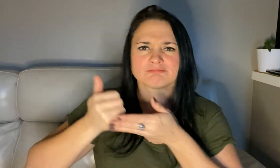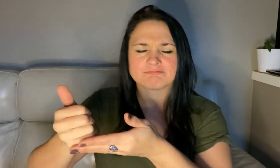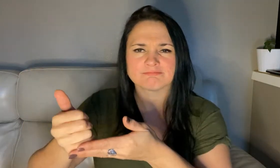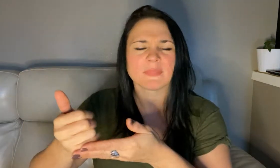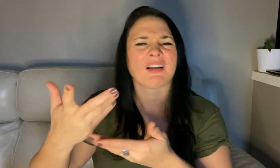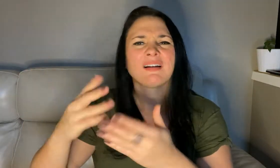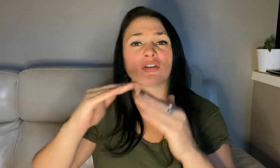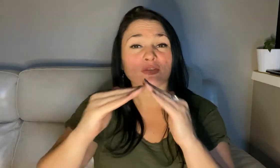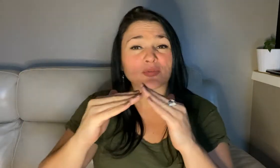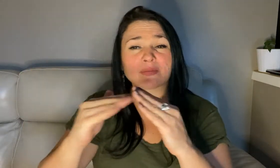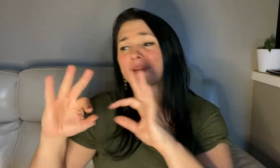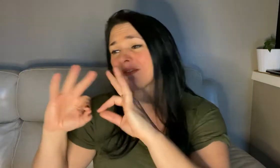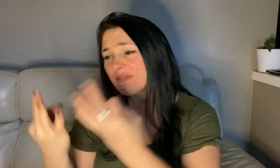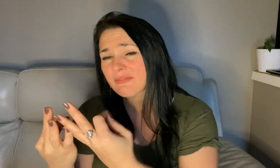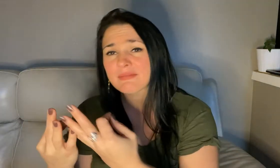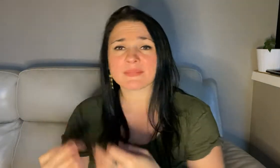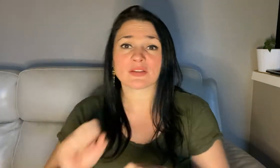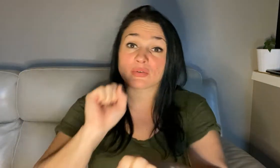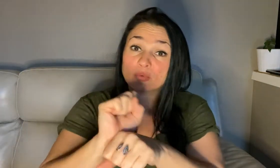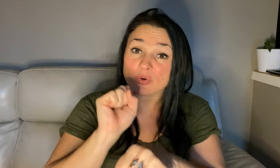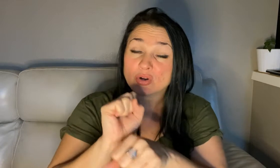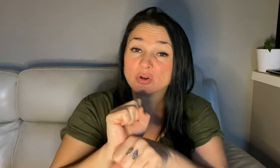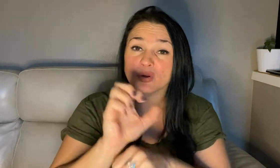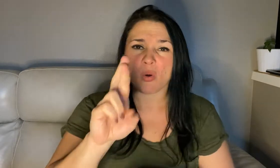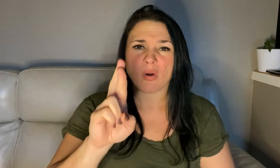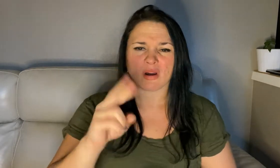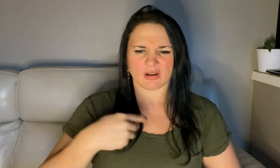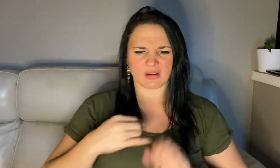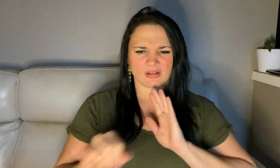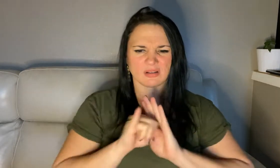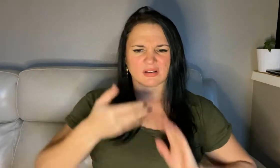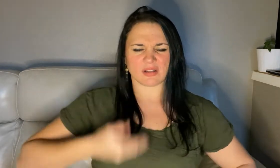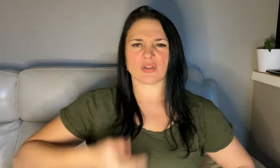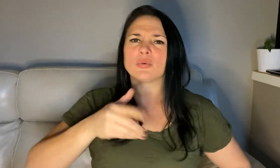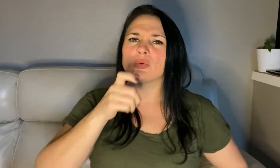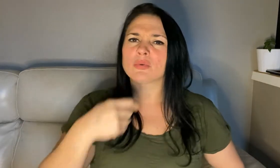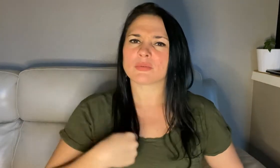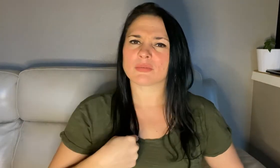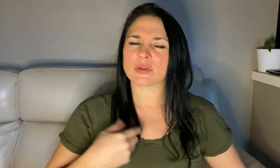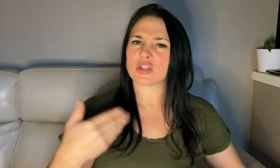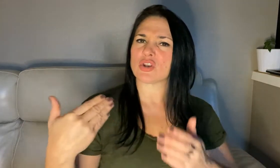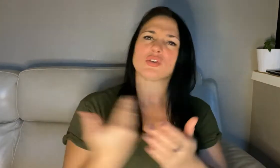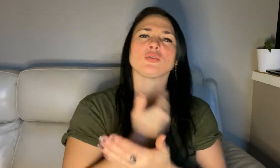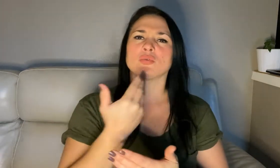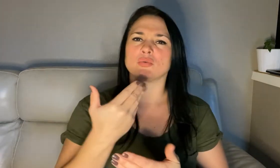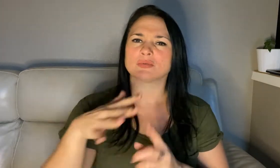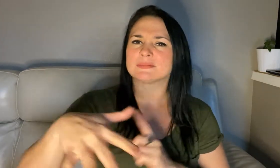you're a little bit more called to be a part of your community, whether it's family, friends, or work. Who are